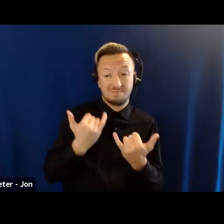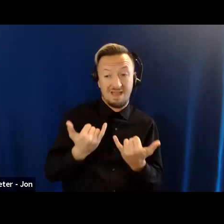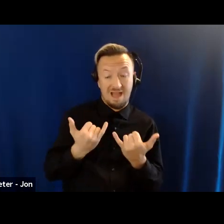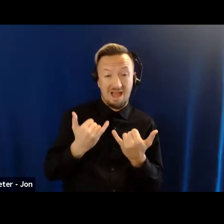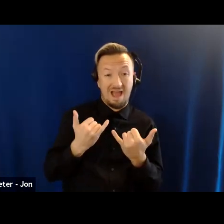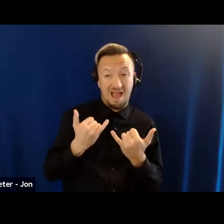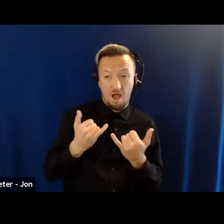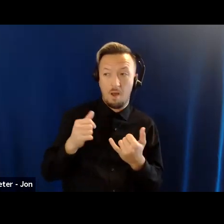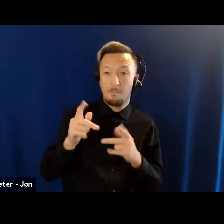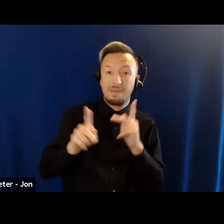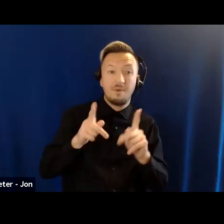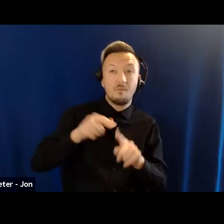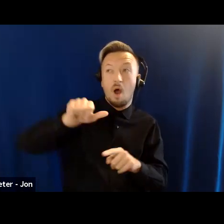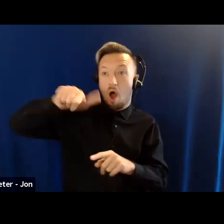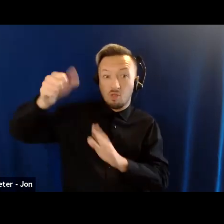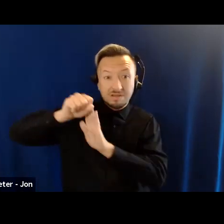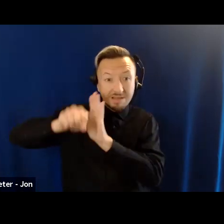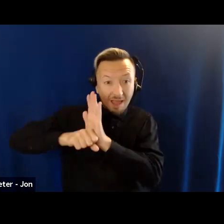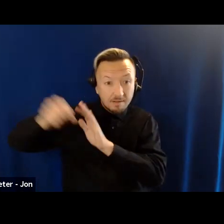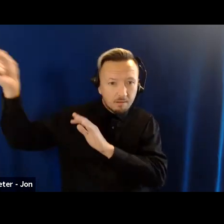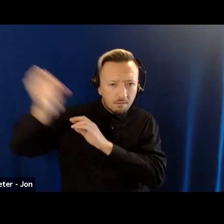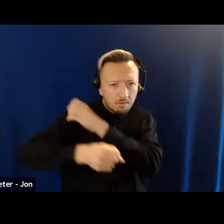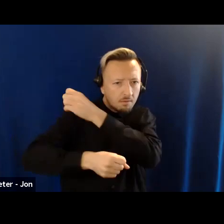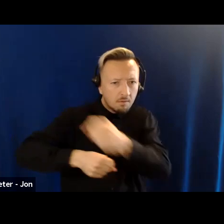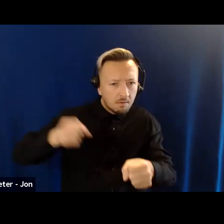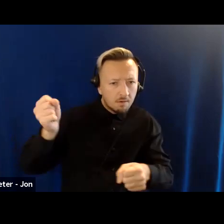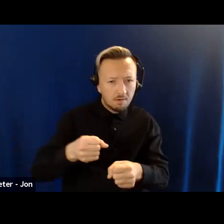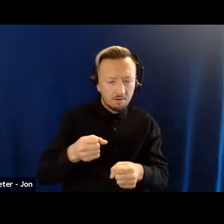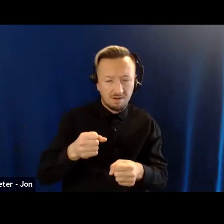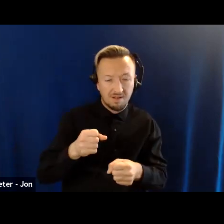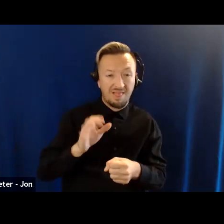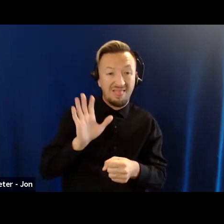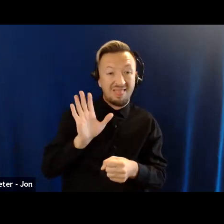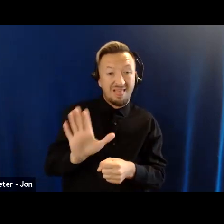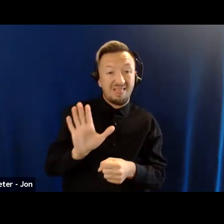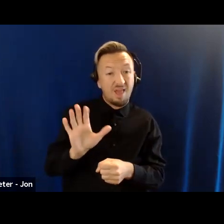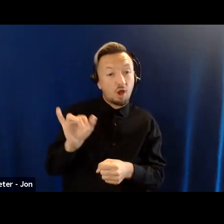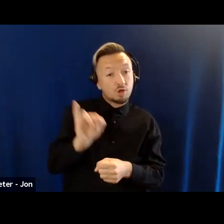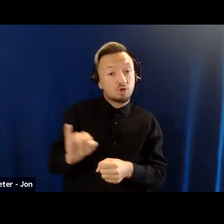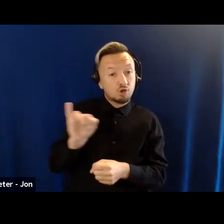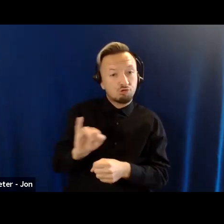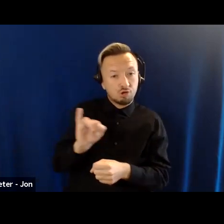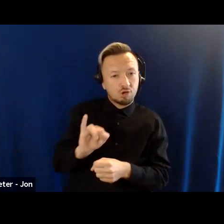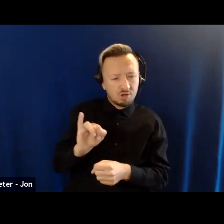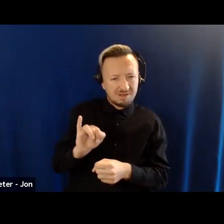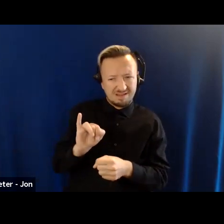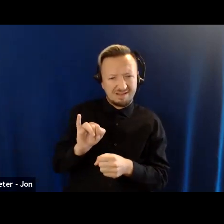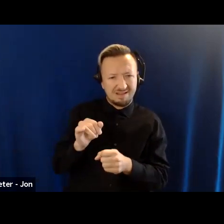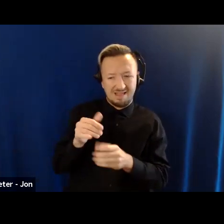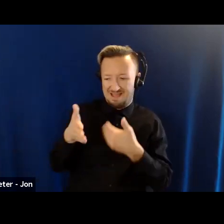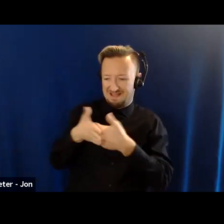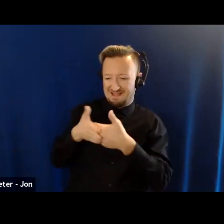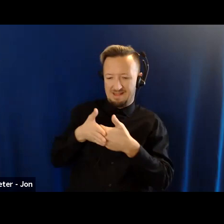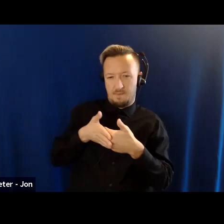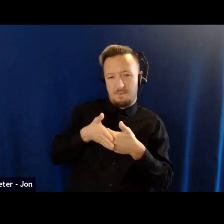people from other states where their health care coverage is in a bordering